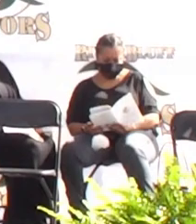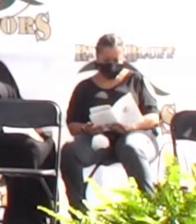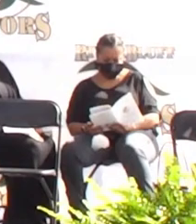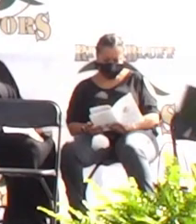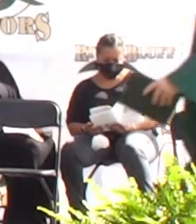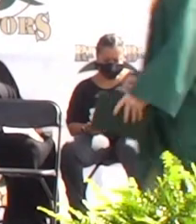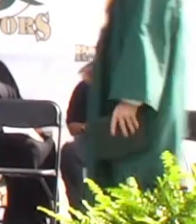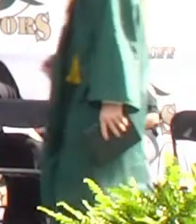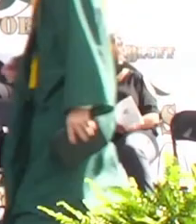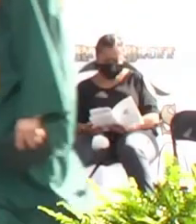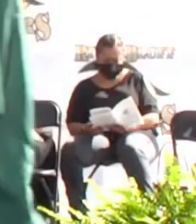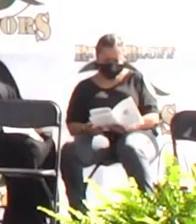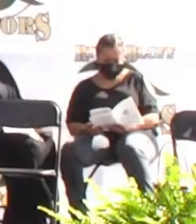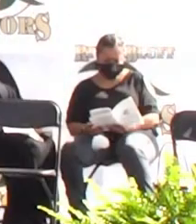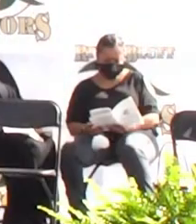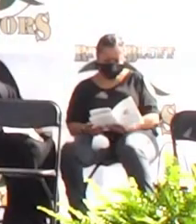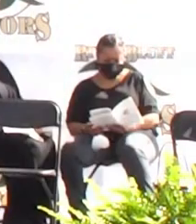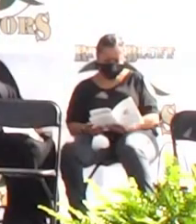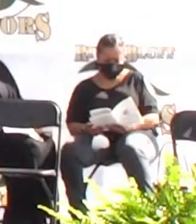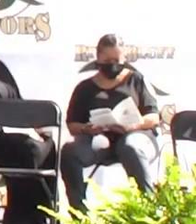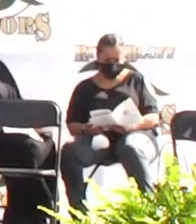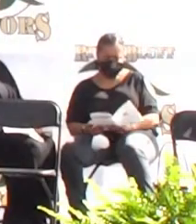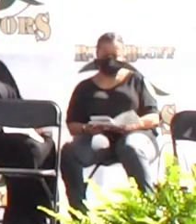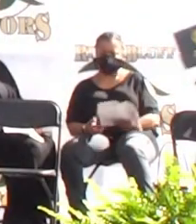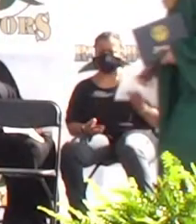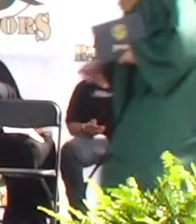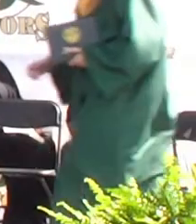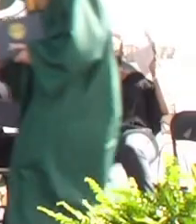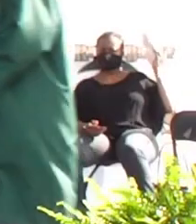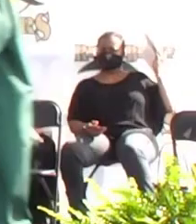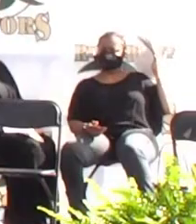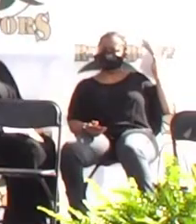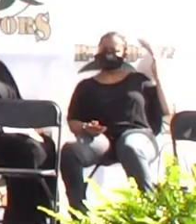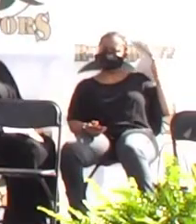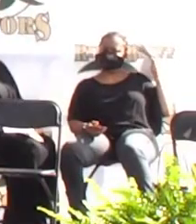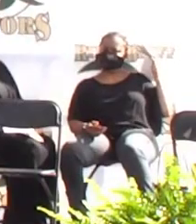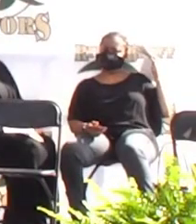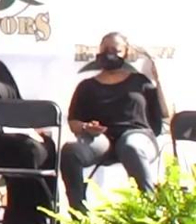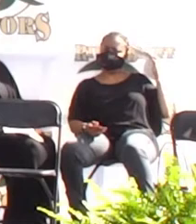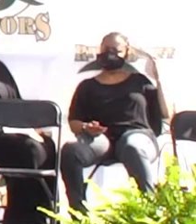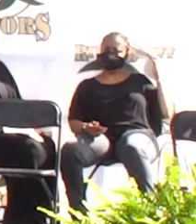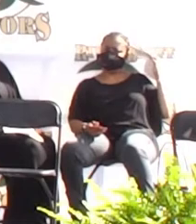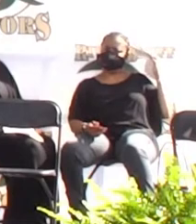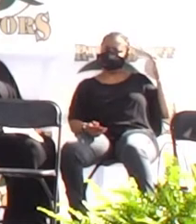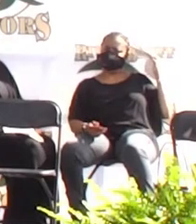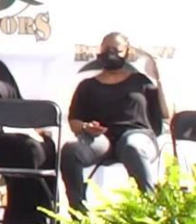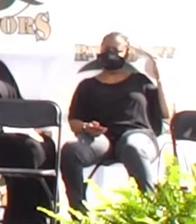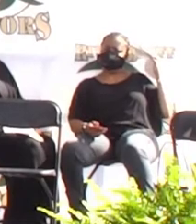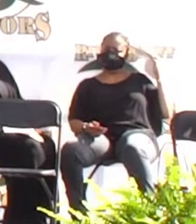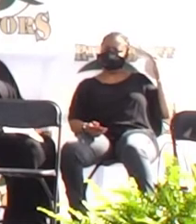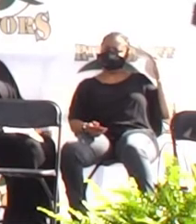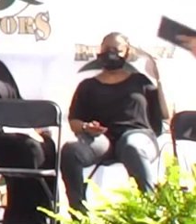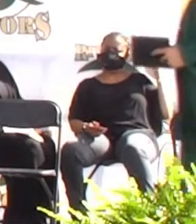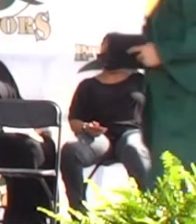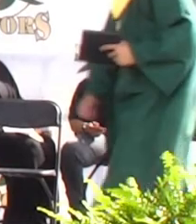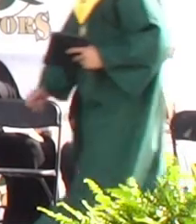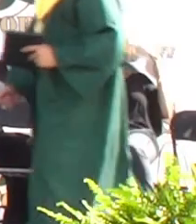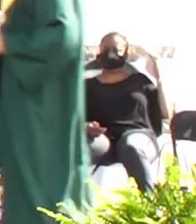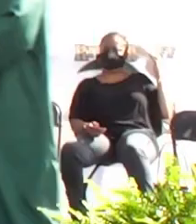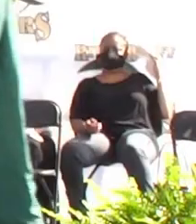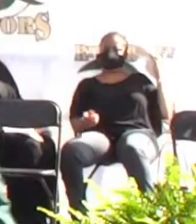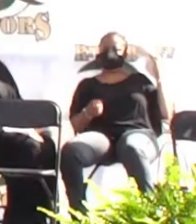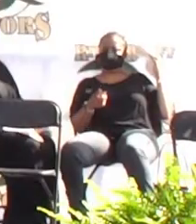Renner, honor graduate. Charlotte Ann Sparks, honor graduate. Landon Peyton Stills,